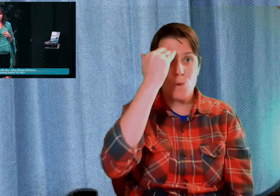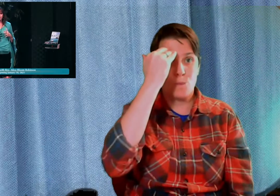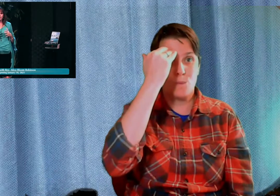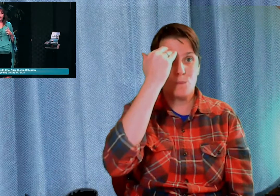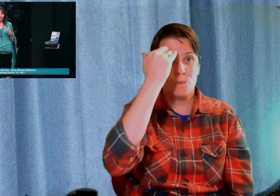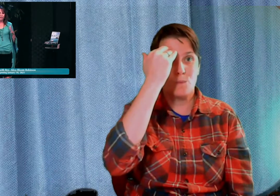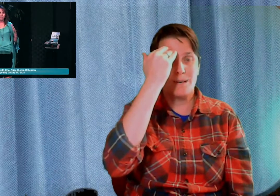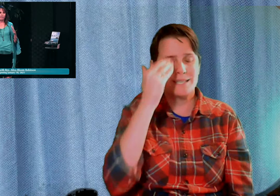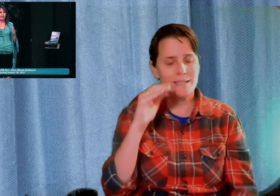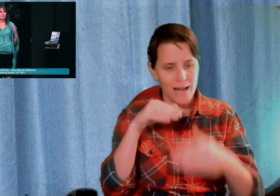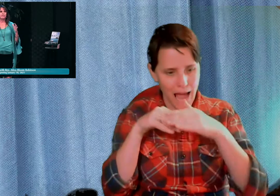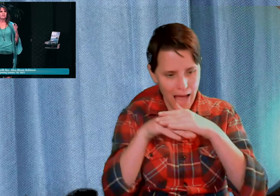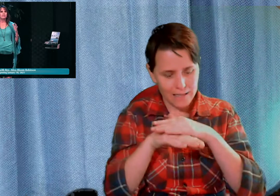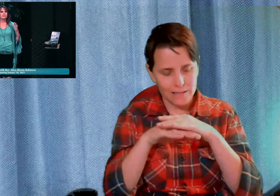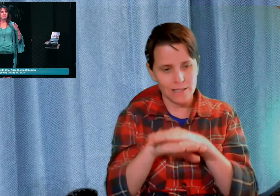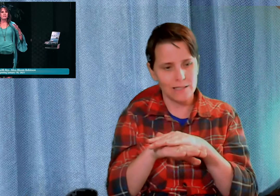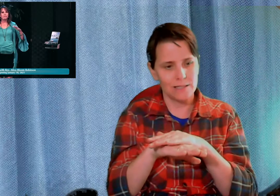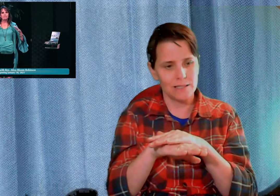point of that